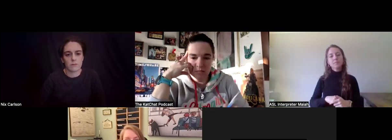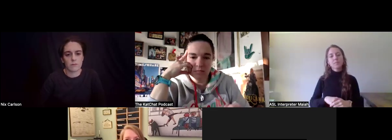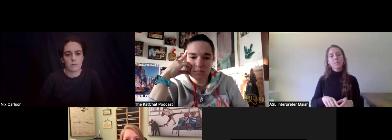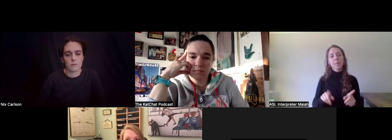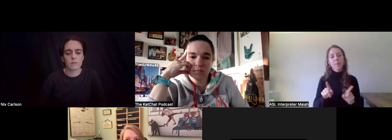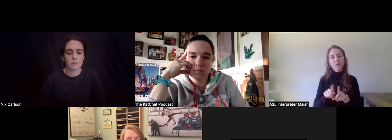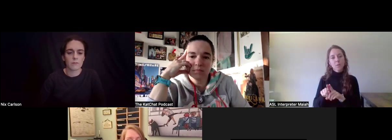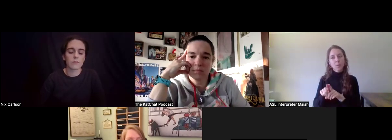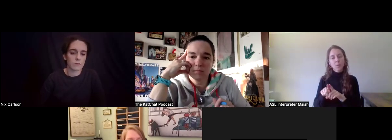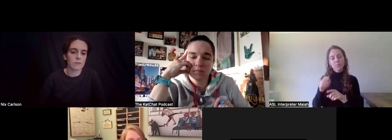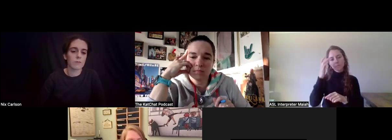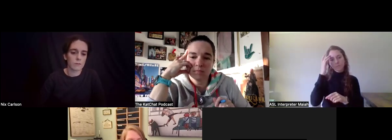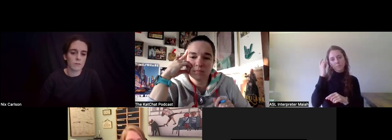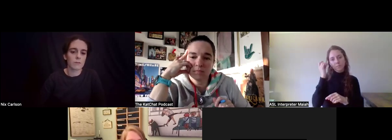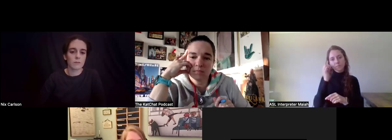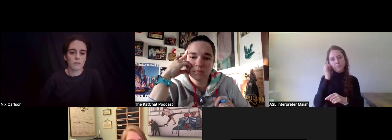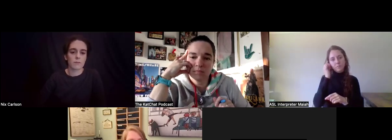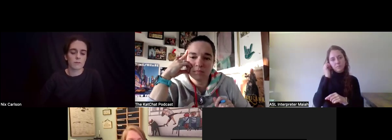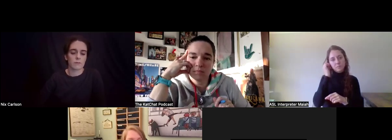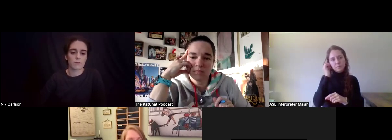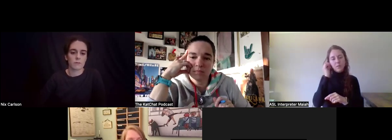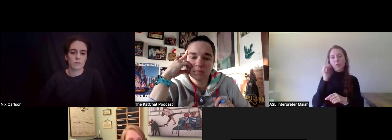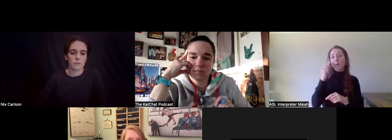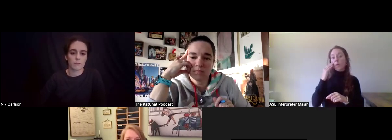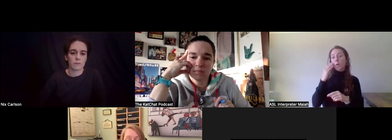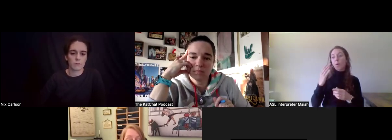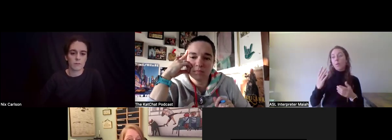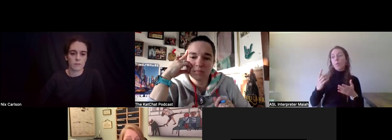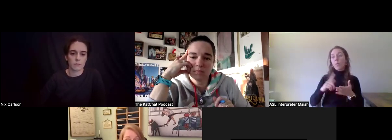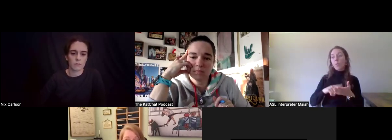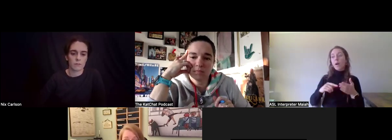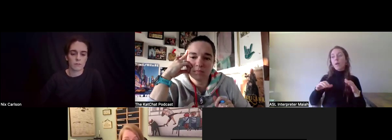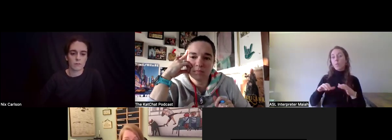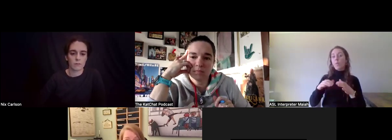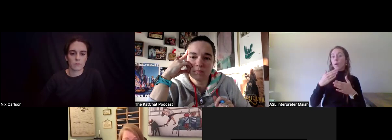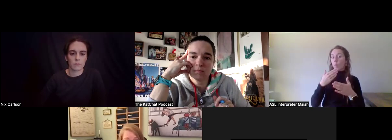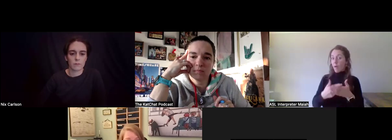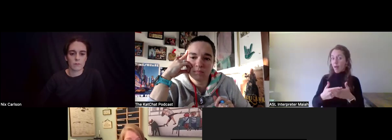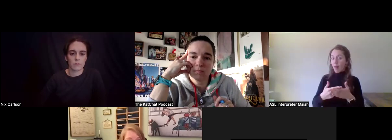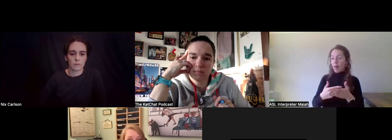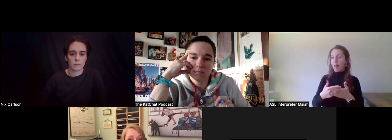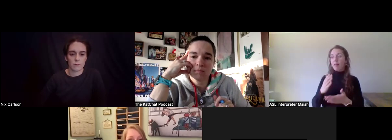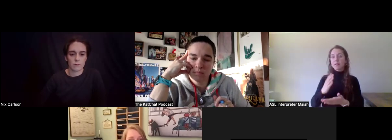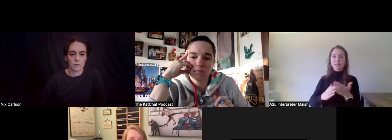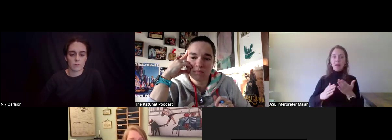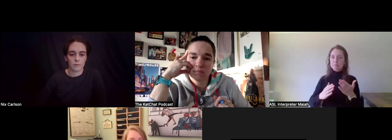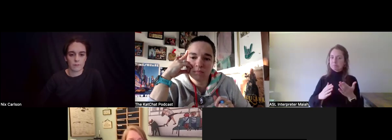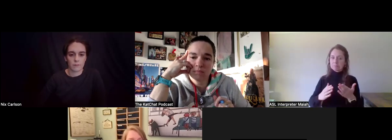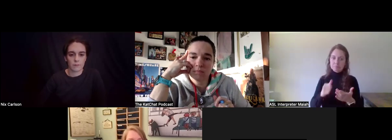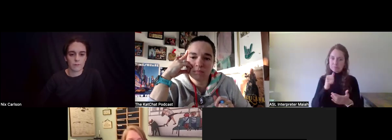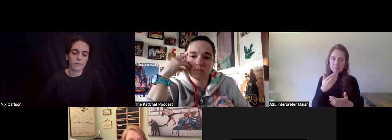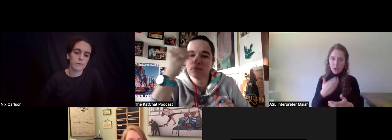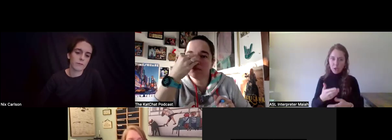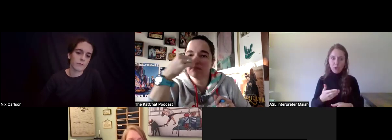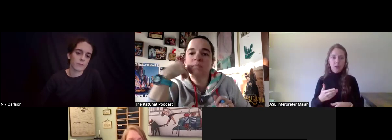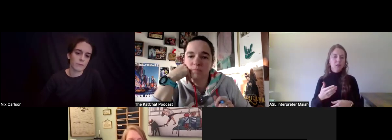I think we know the ones that really went well. There's a couple that didn't do well at all, and we're not doing those anymore. So it really